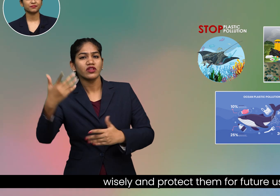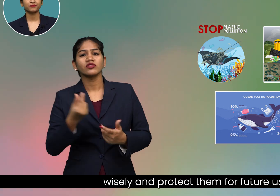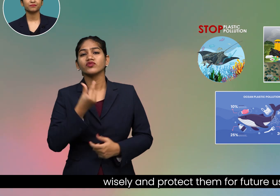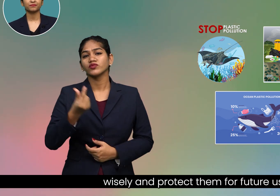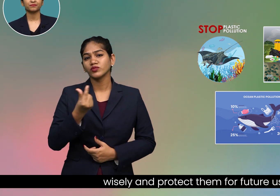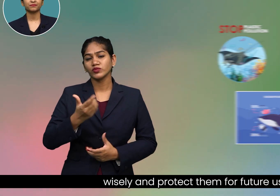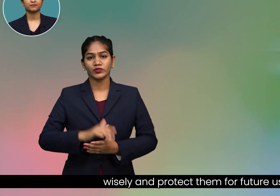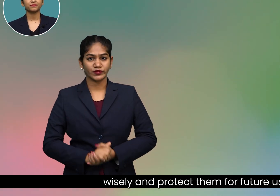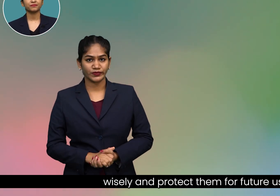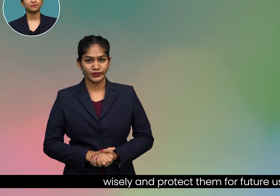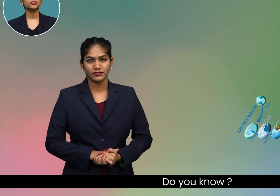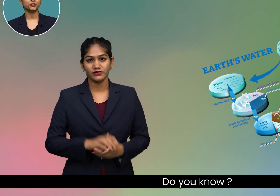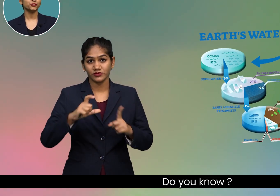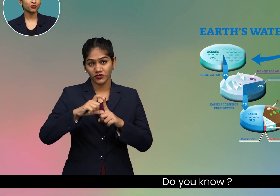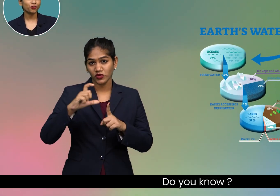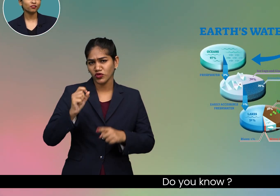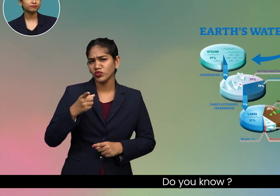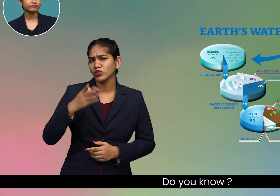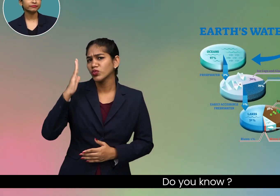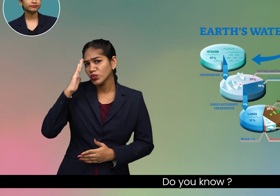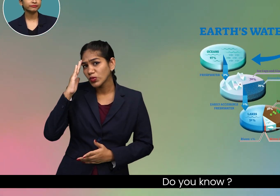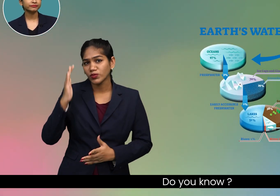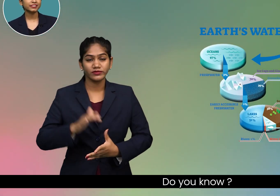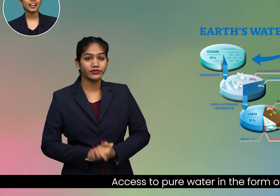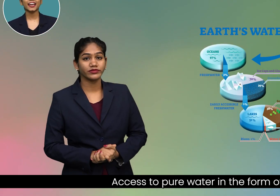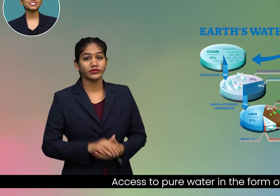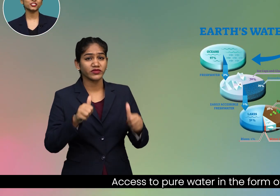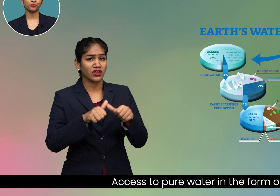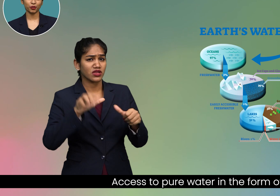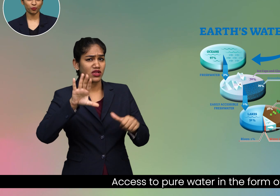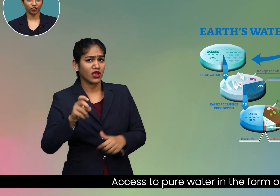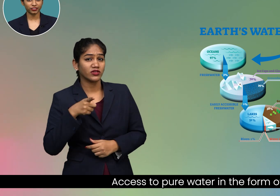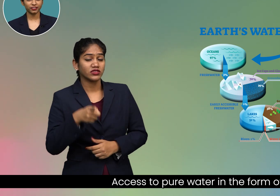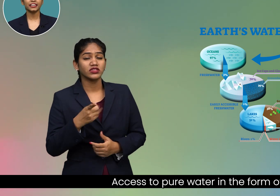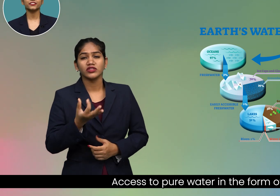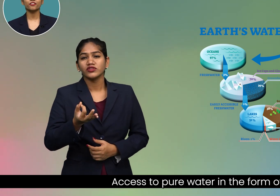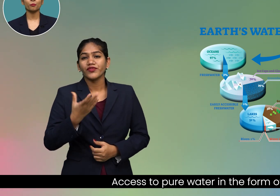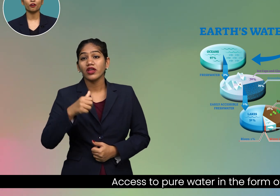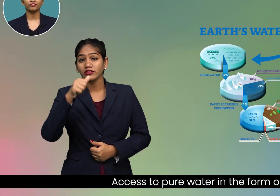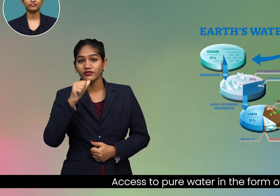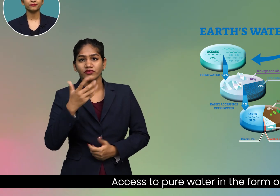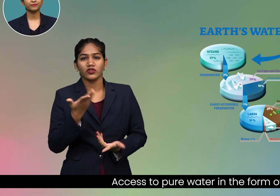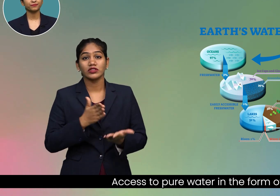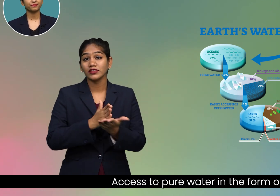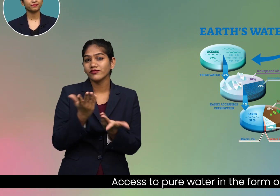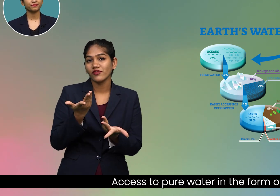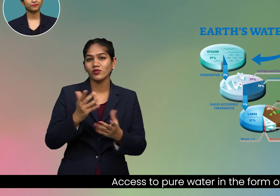use. Do you know? Access to pure water in the form of